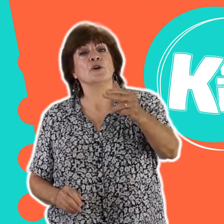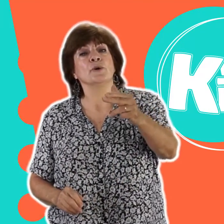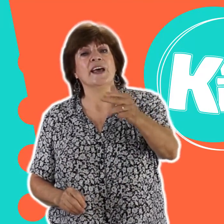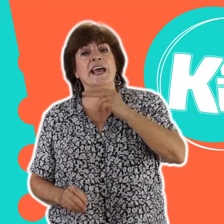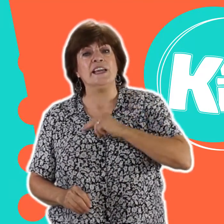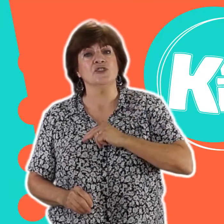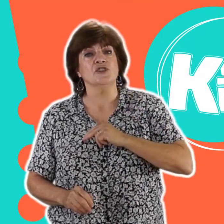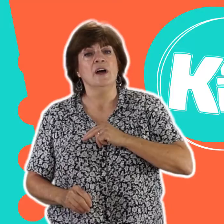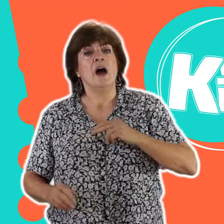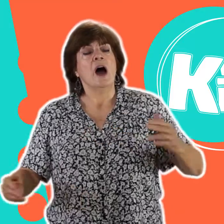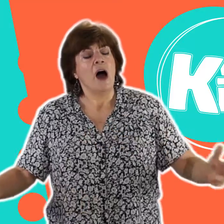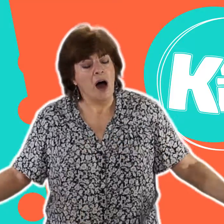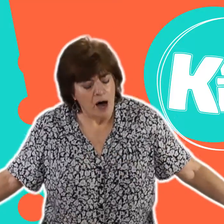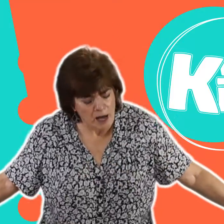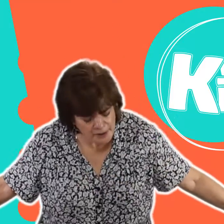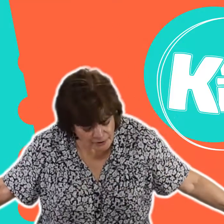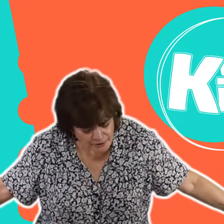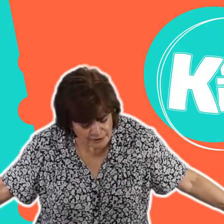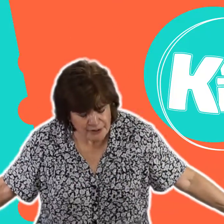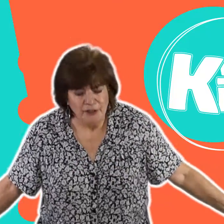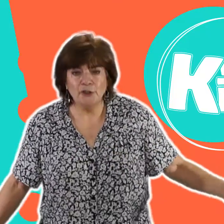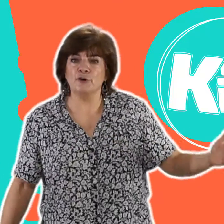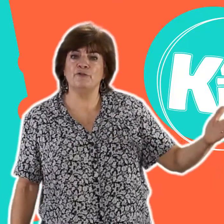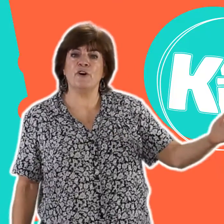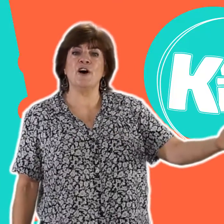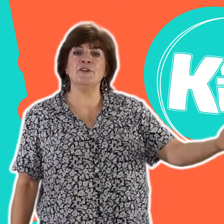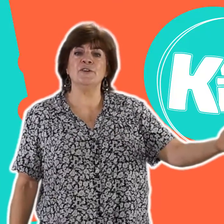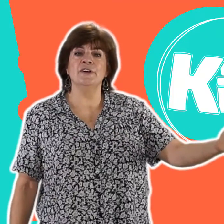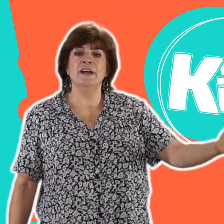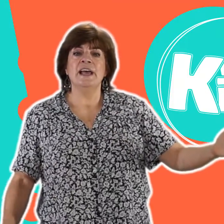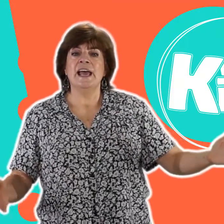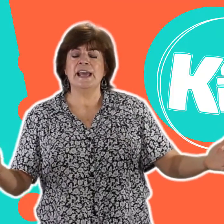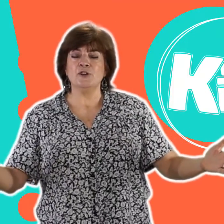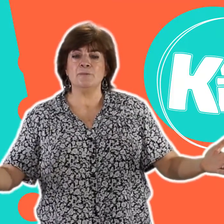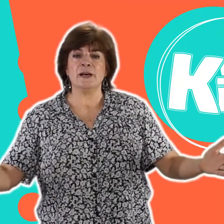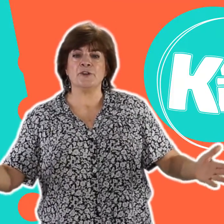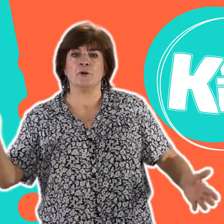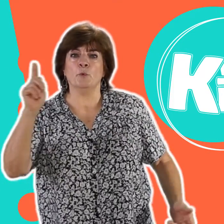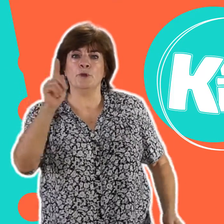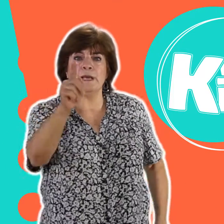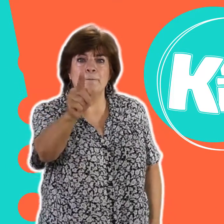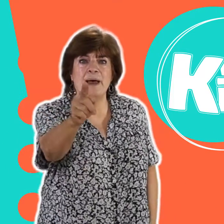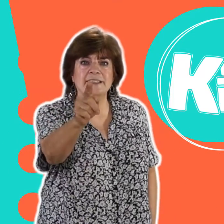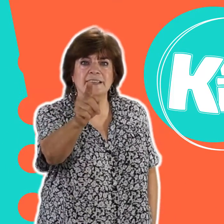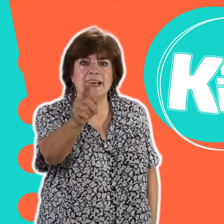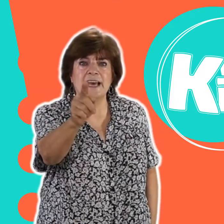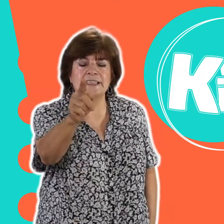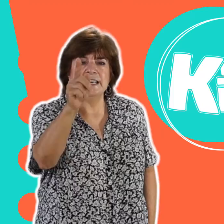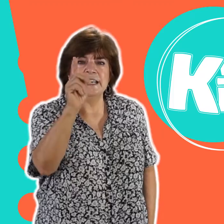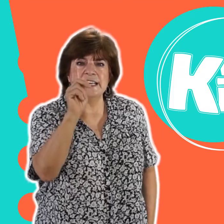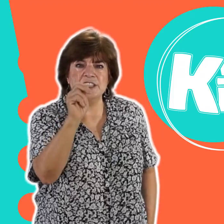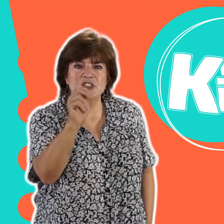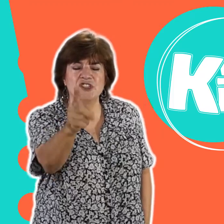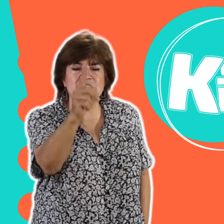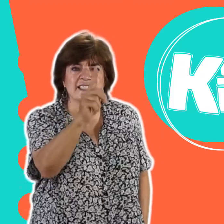with H. Honor your father and your mother. We'll get back to that in just a